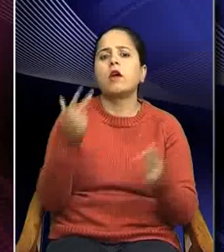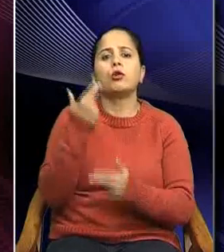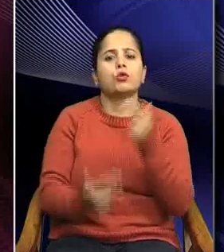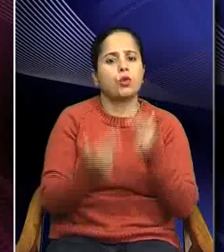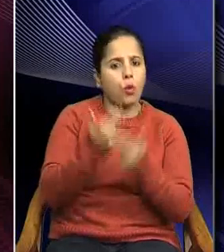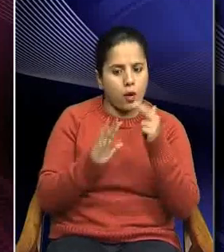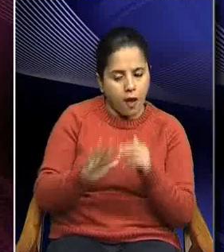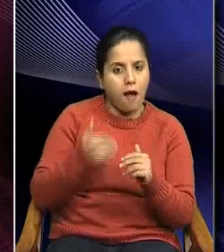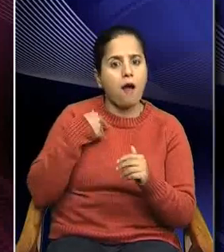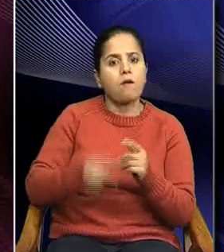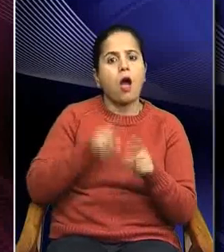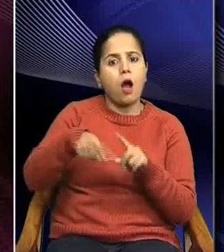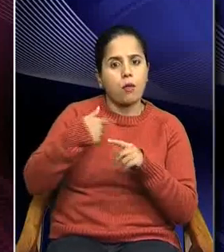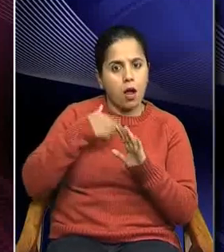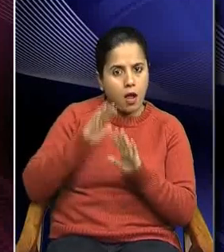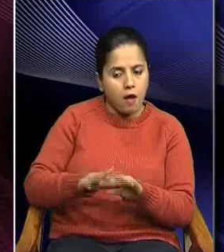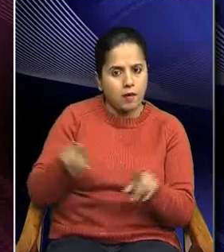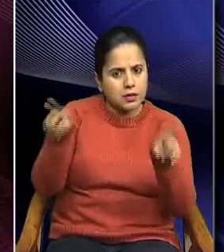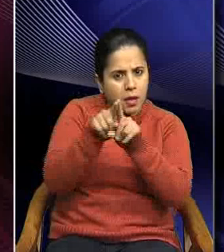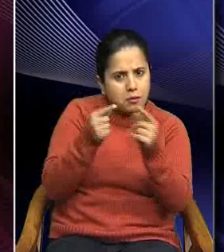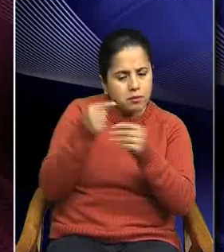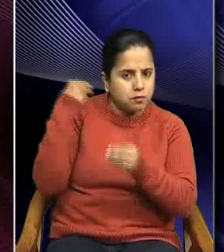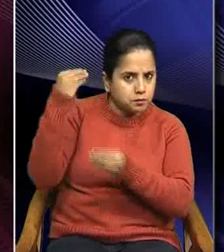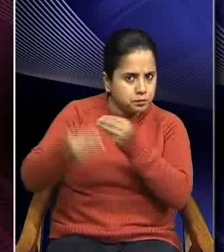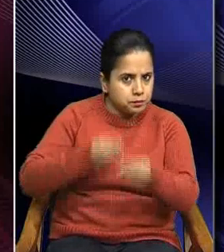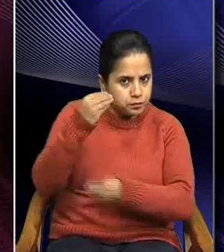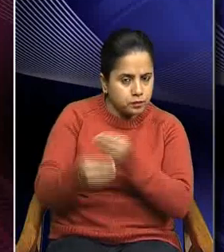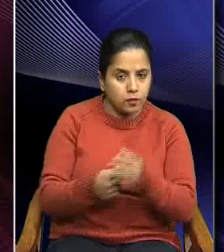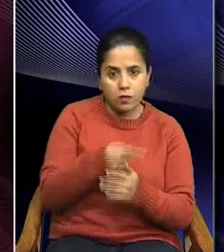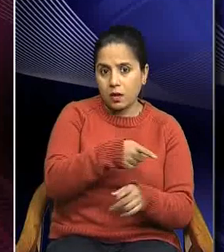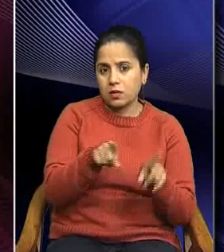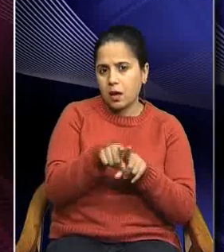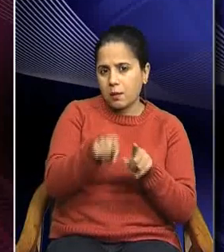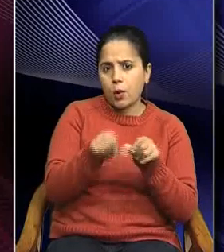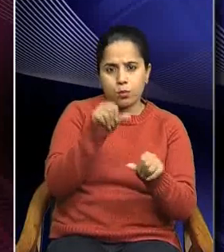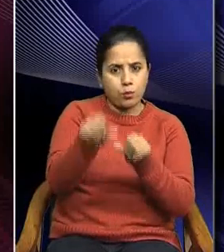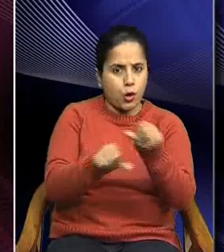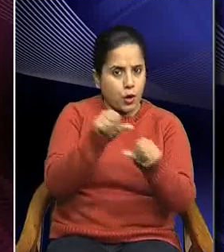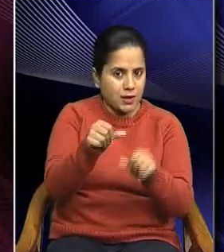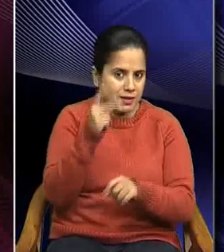our existence in the same tradition. Now, such processes